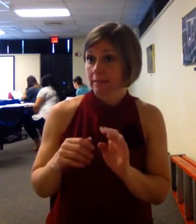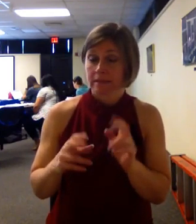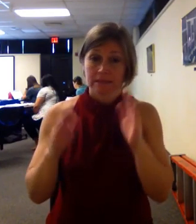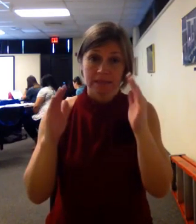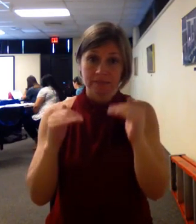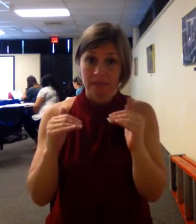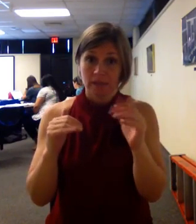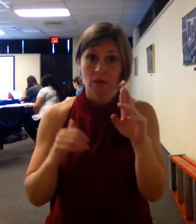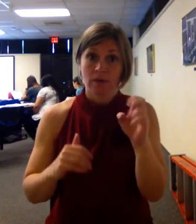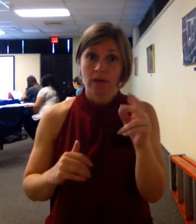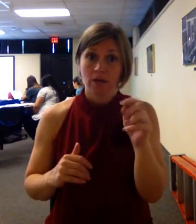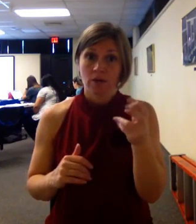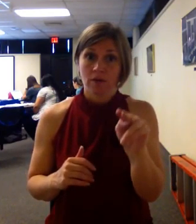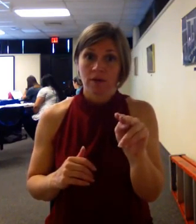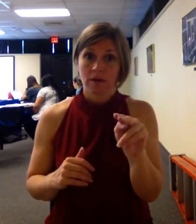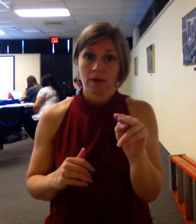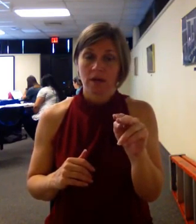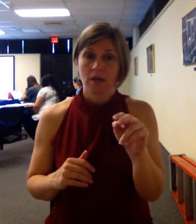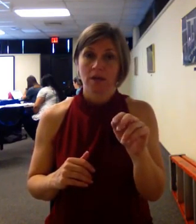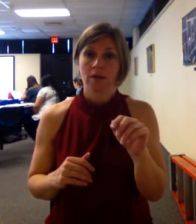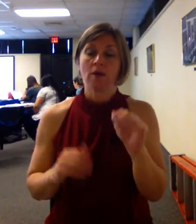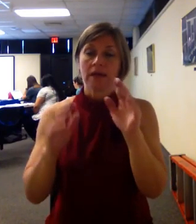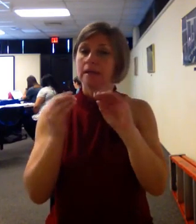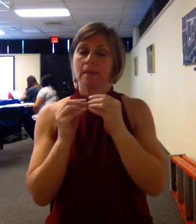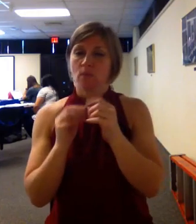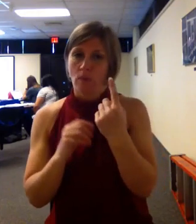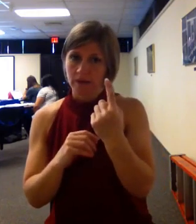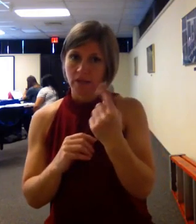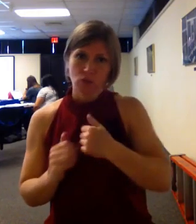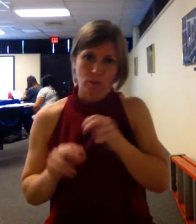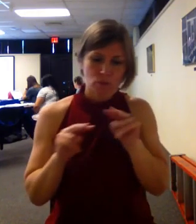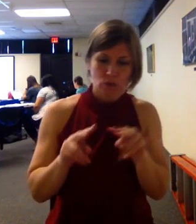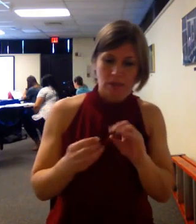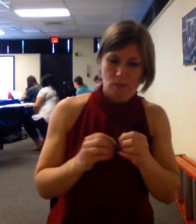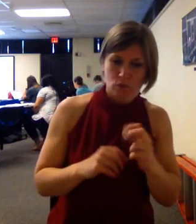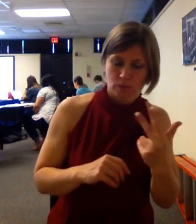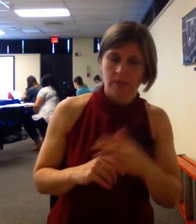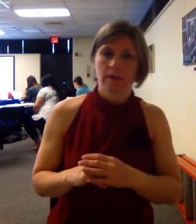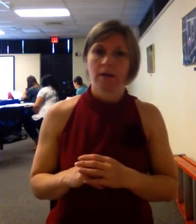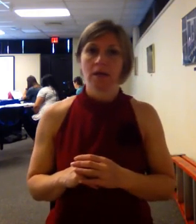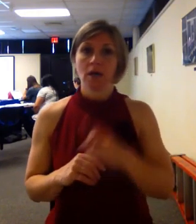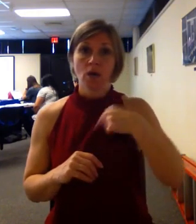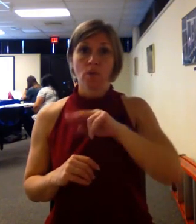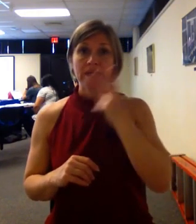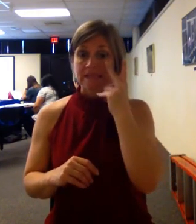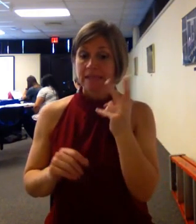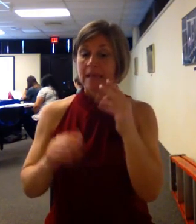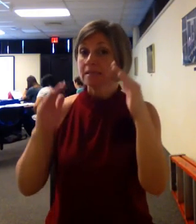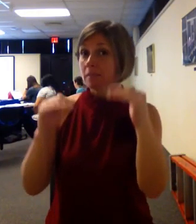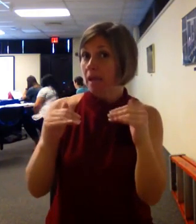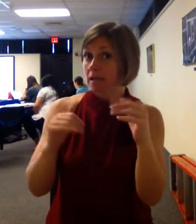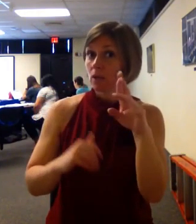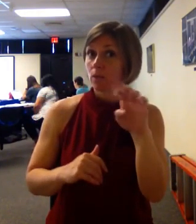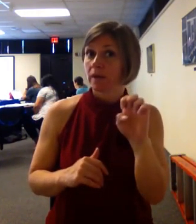sorry, I skipped it, I'm looking at number 3. Number 1 is expected return. And remember, anytime you see expected return, once again, you're going to get a weighted average of